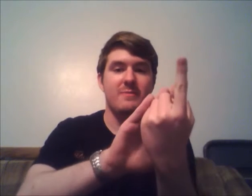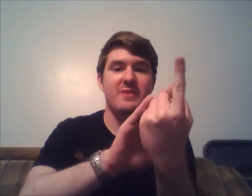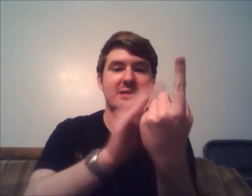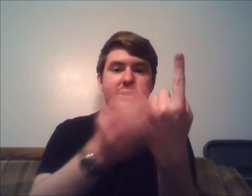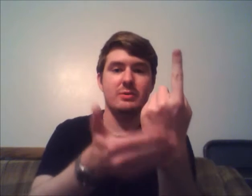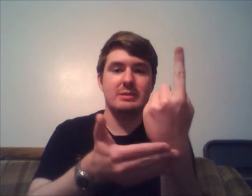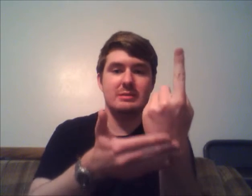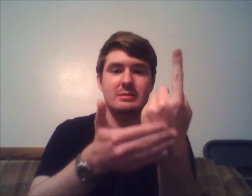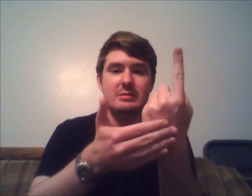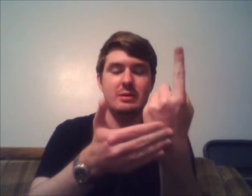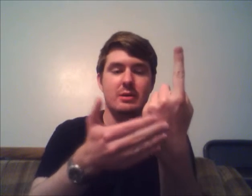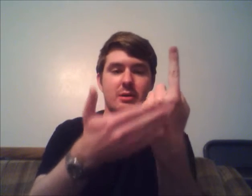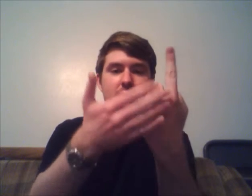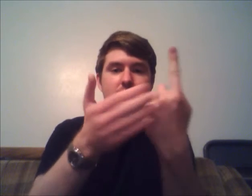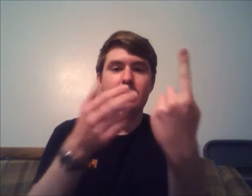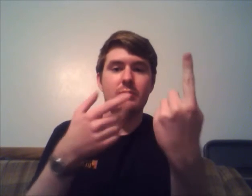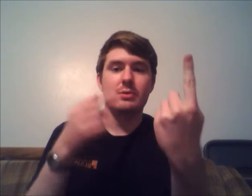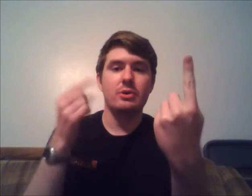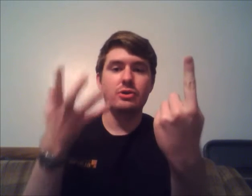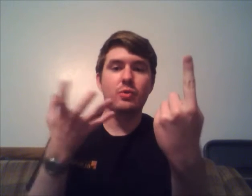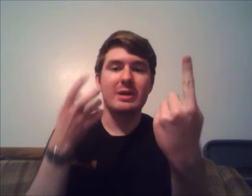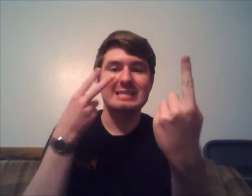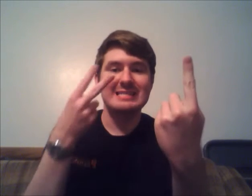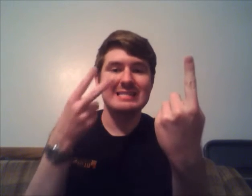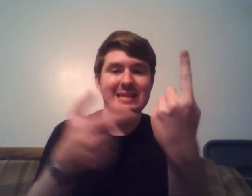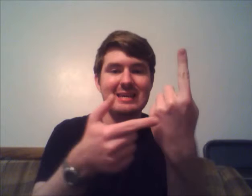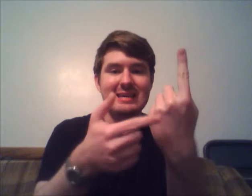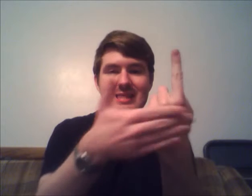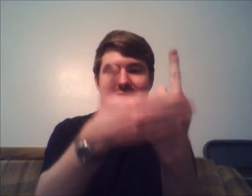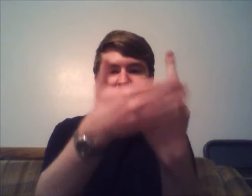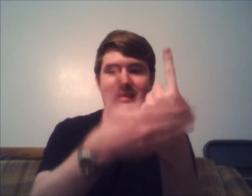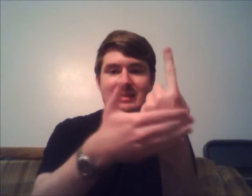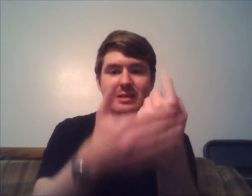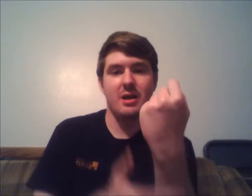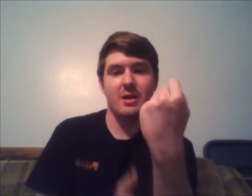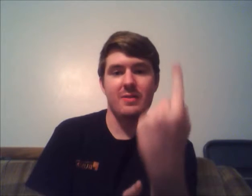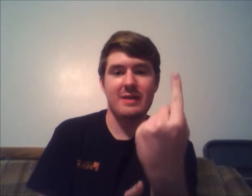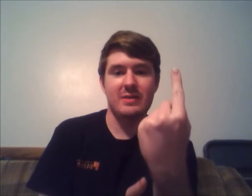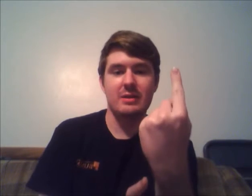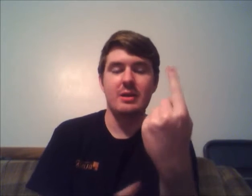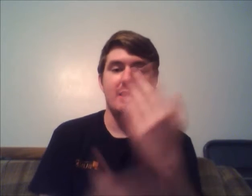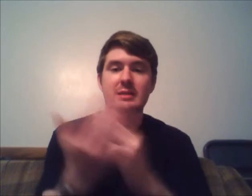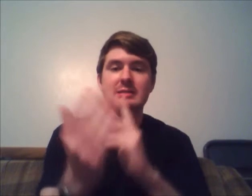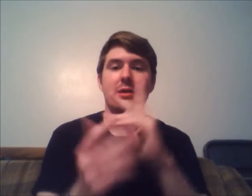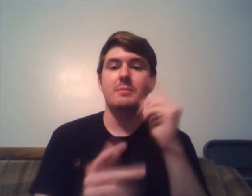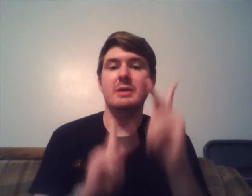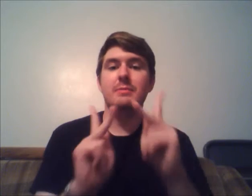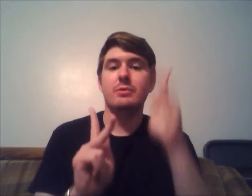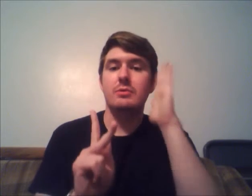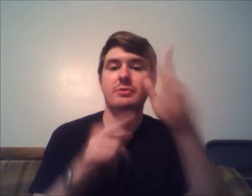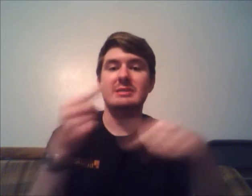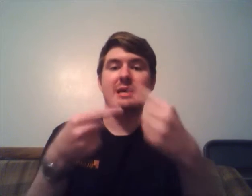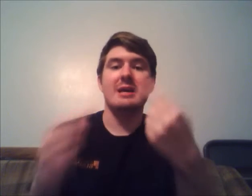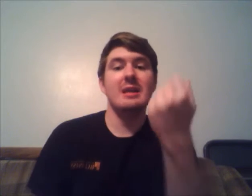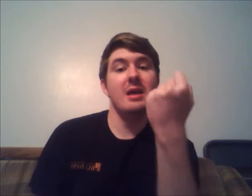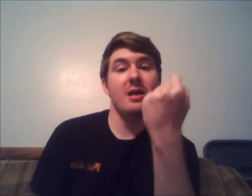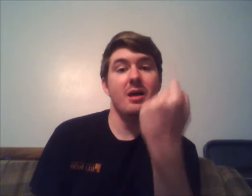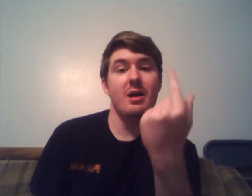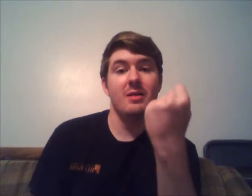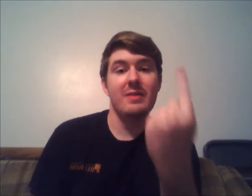facing you. It's, you want to see this 11. Some people will sign 11.